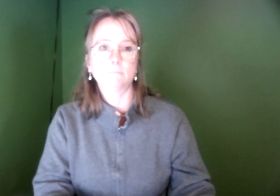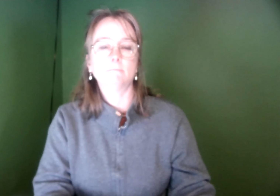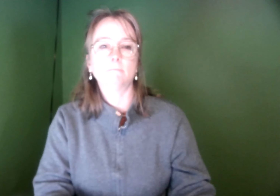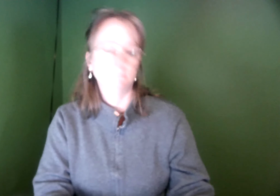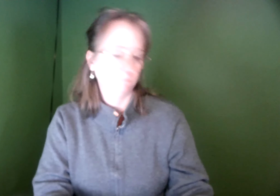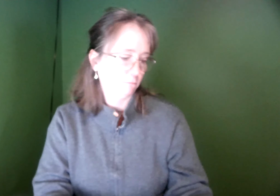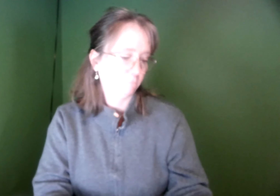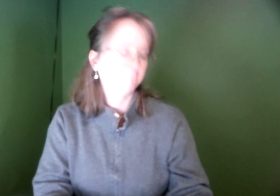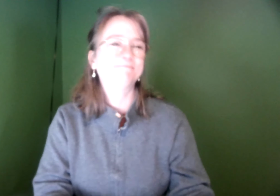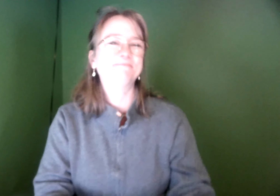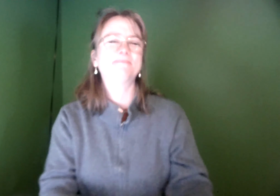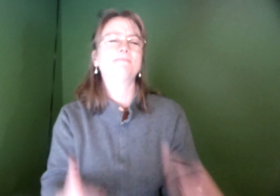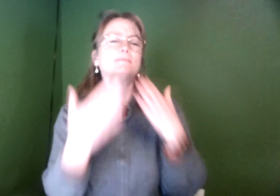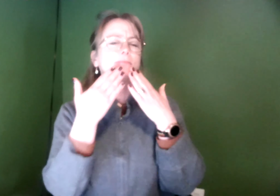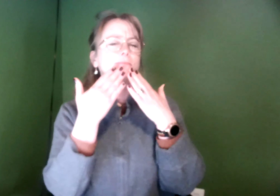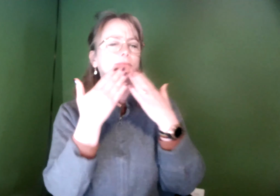Thank you.